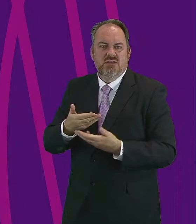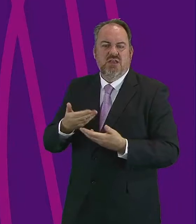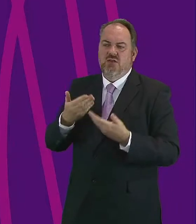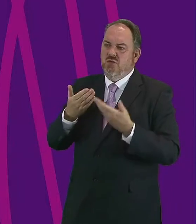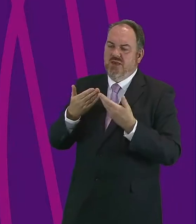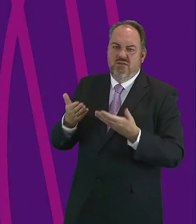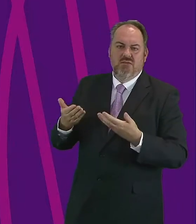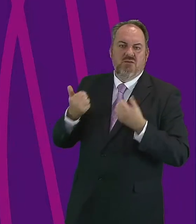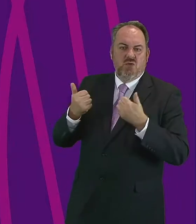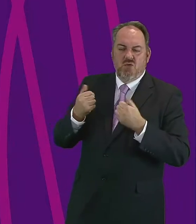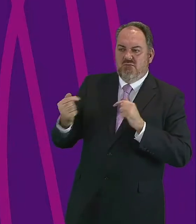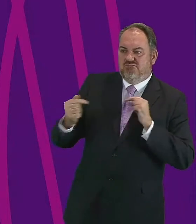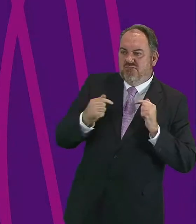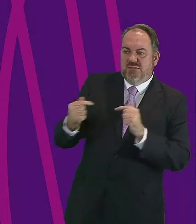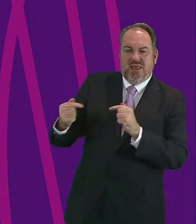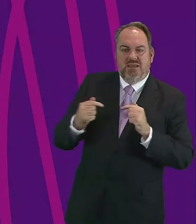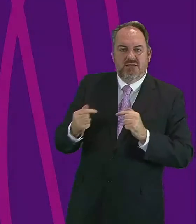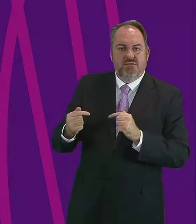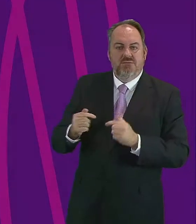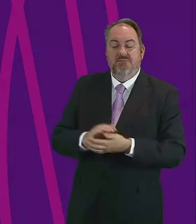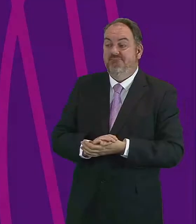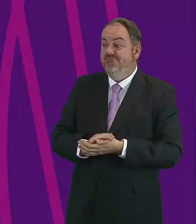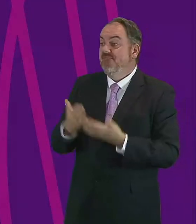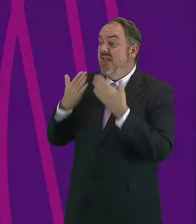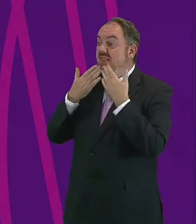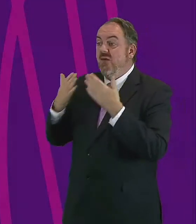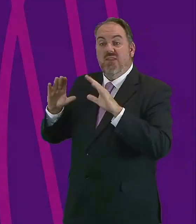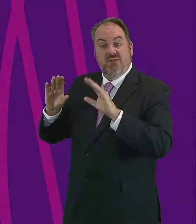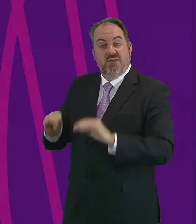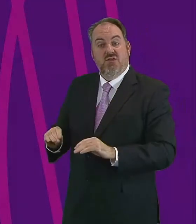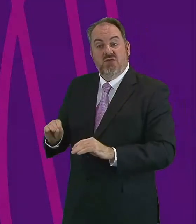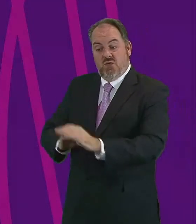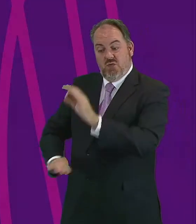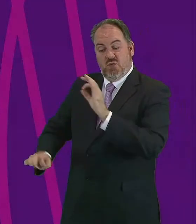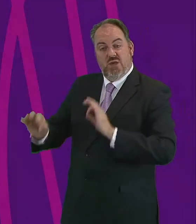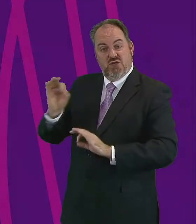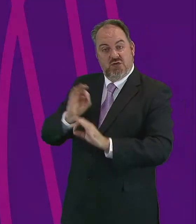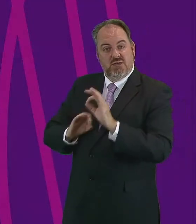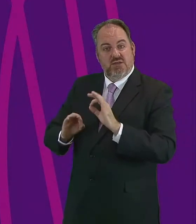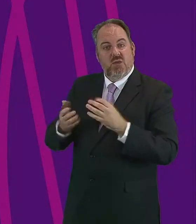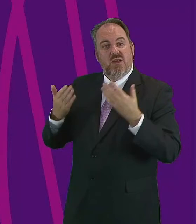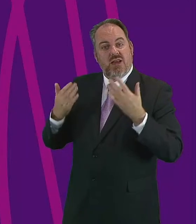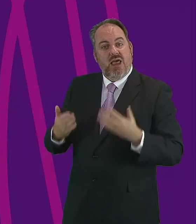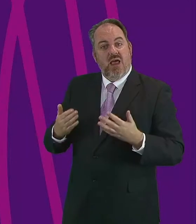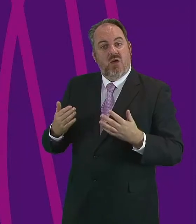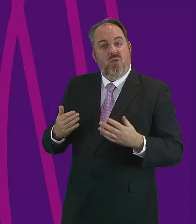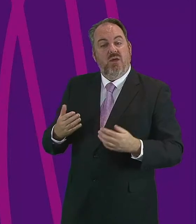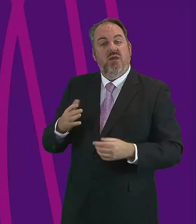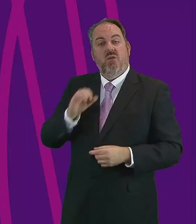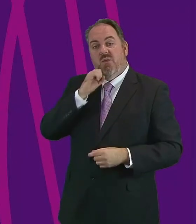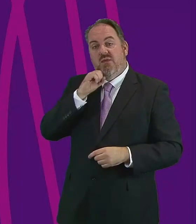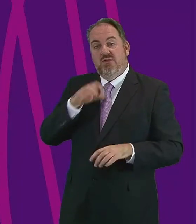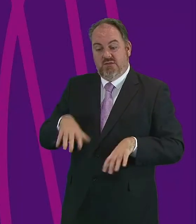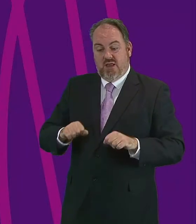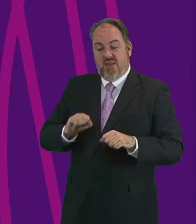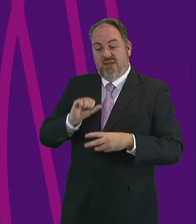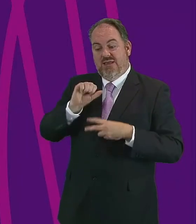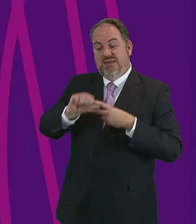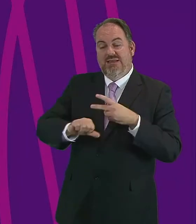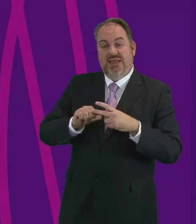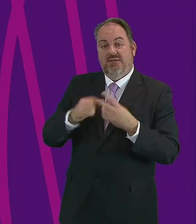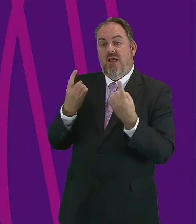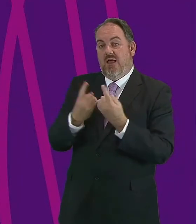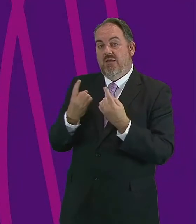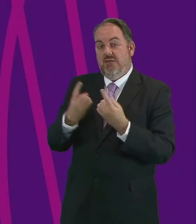every area. Thank you very much. That completes questions on the statement, and we will move on in a moment to the next item of business.